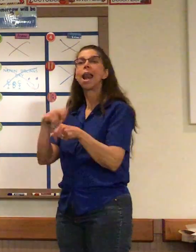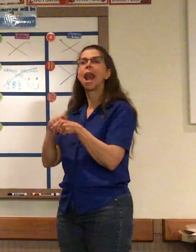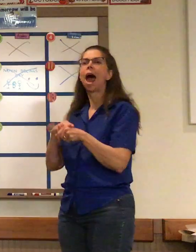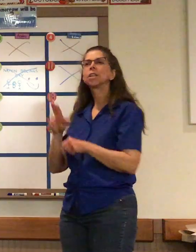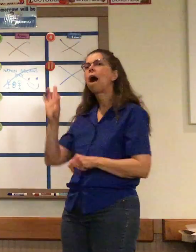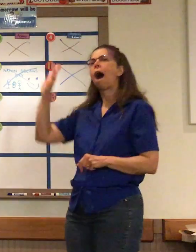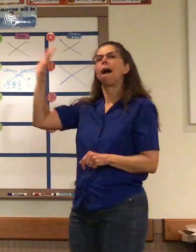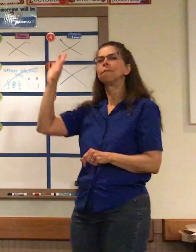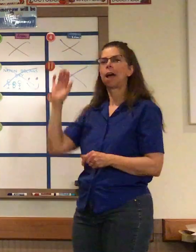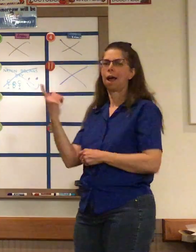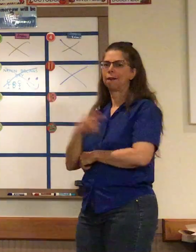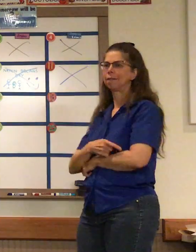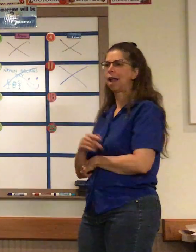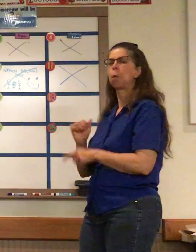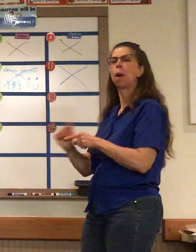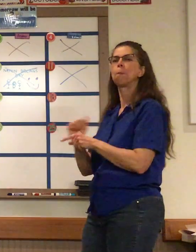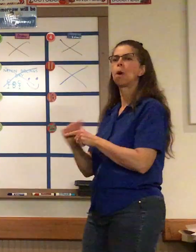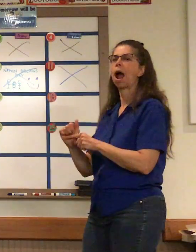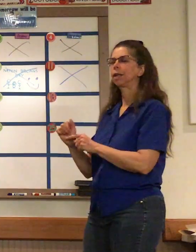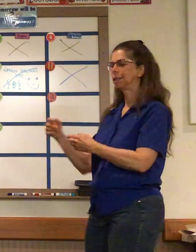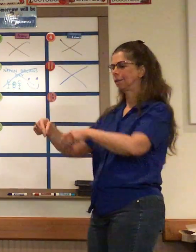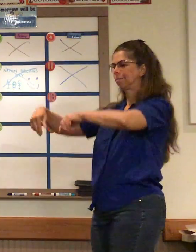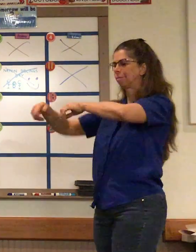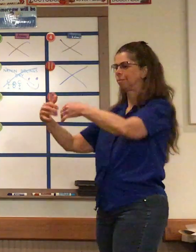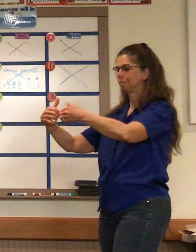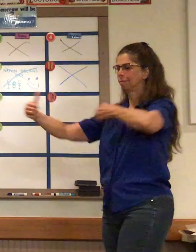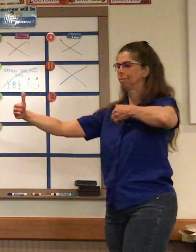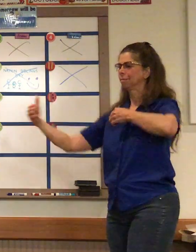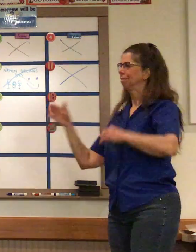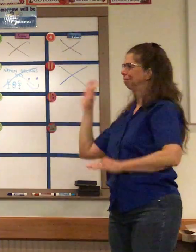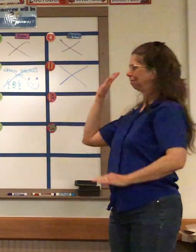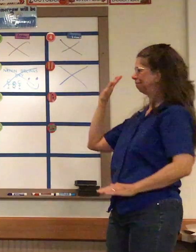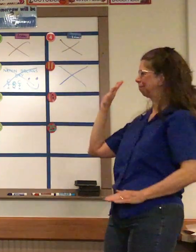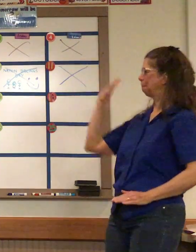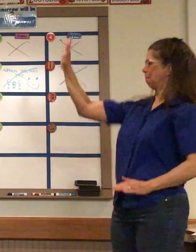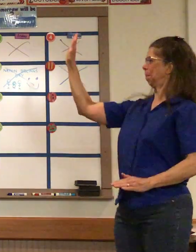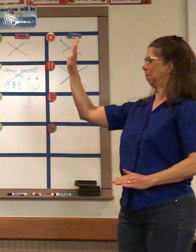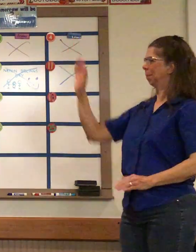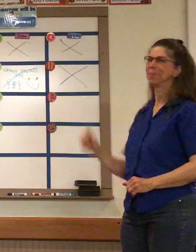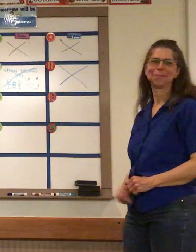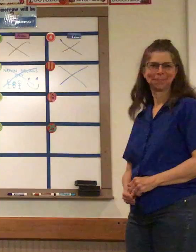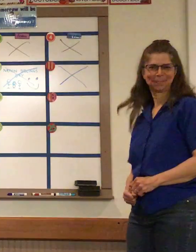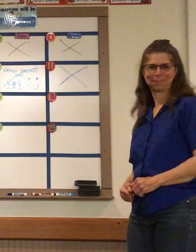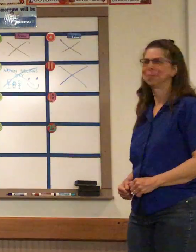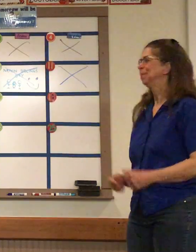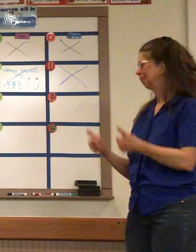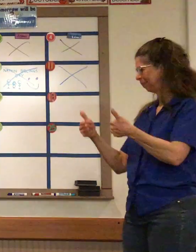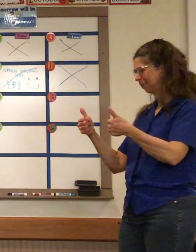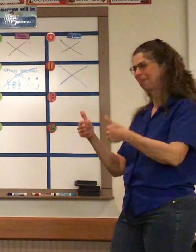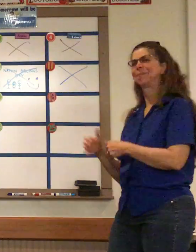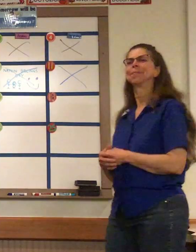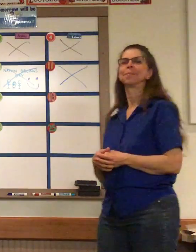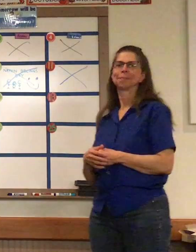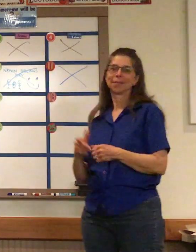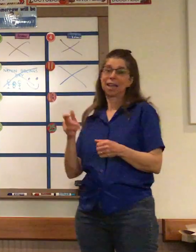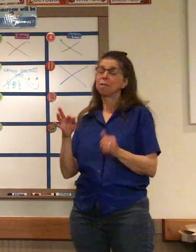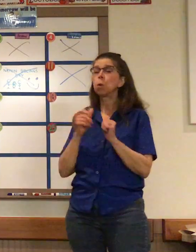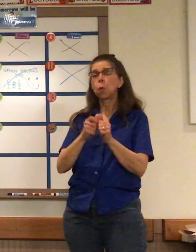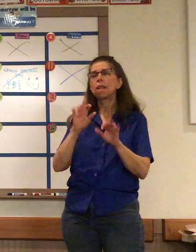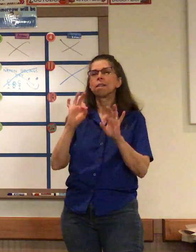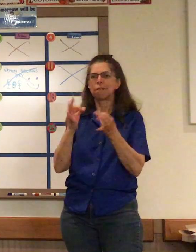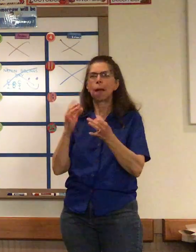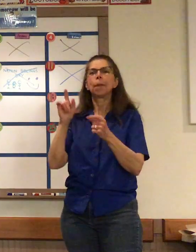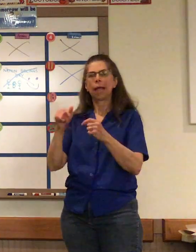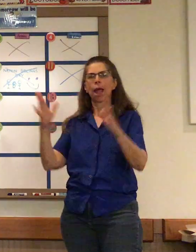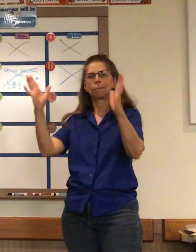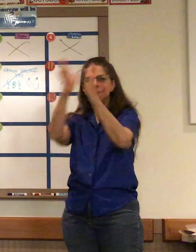High Five Day, and we're gonna practice our social distancing high fives. Dorothy, just like that. Unless you're with your family, you can